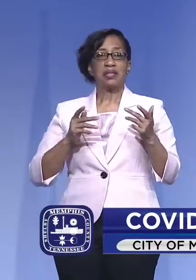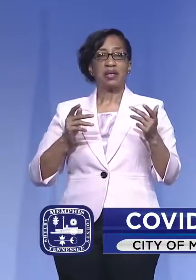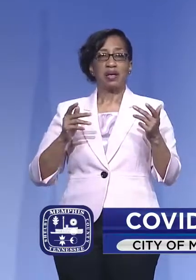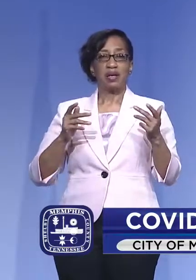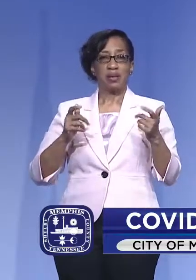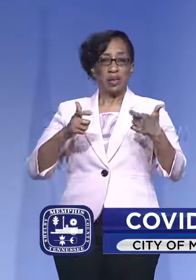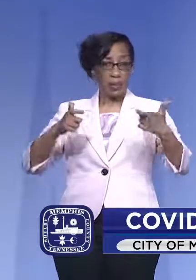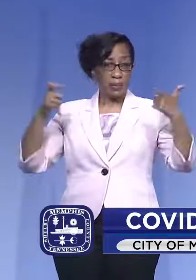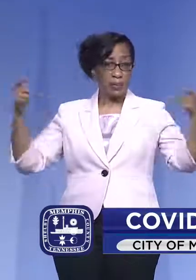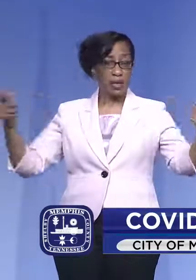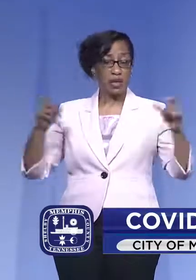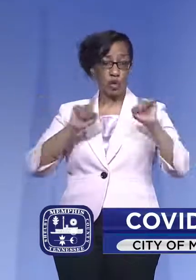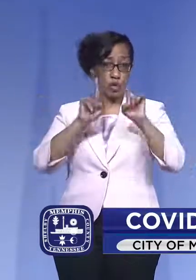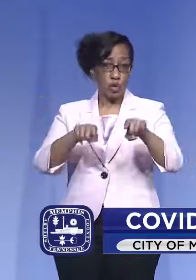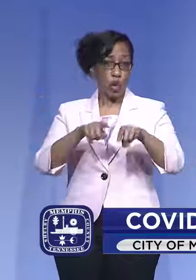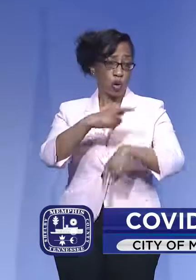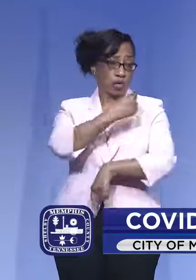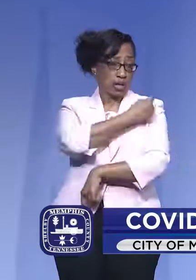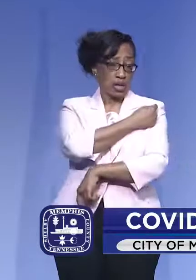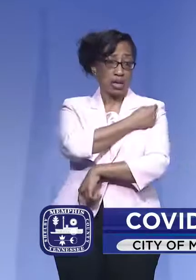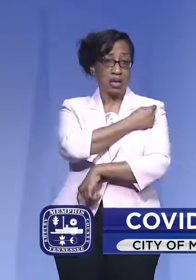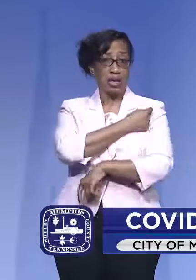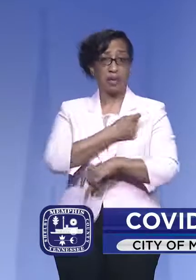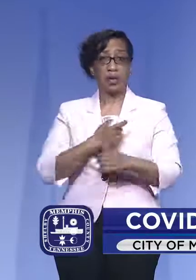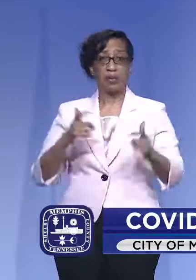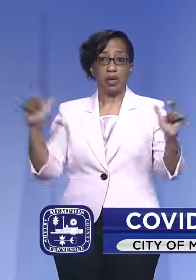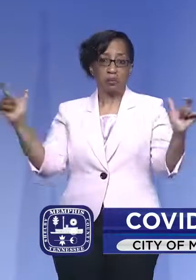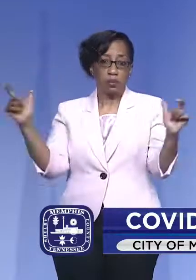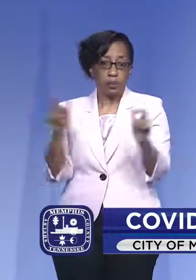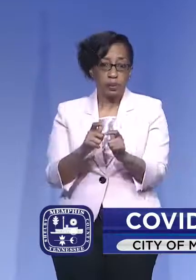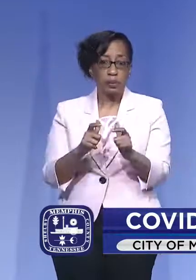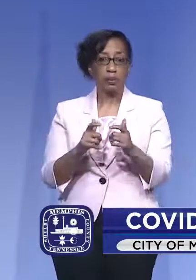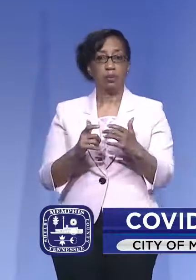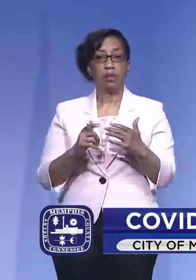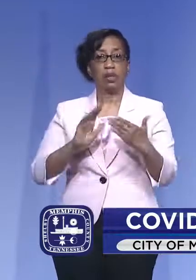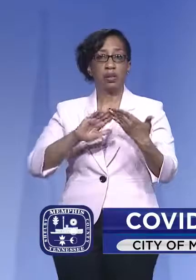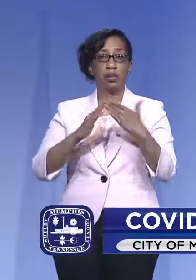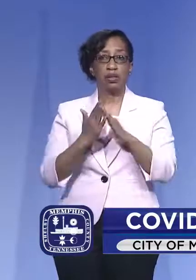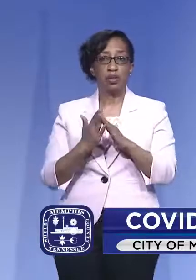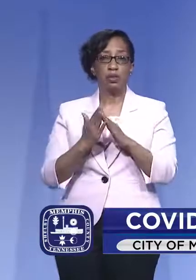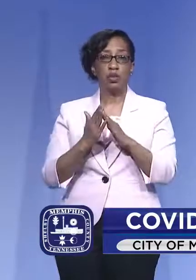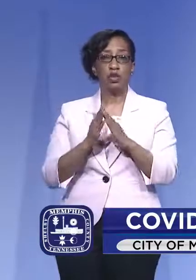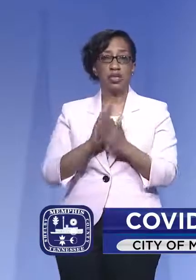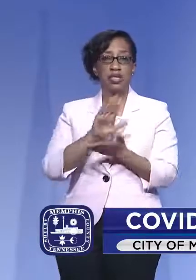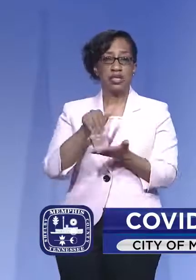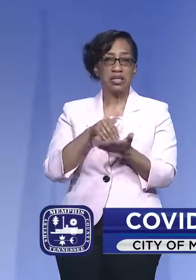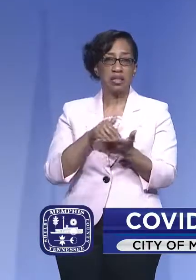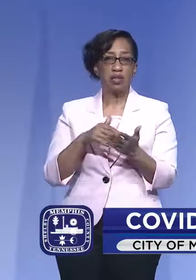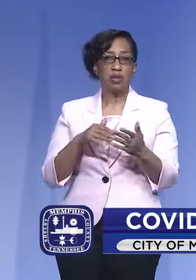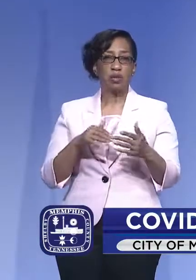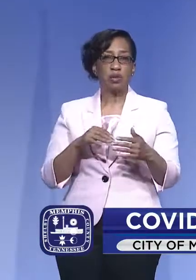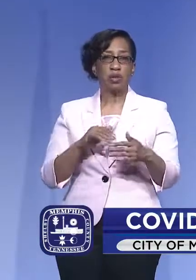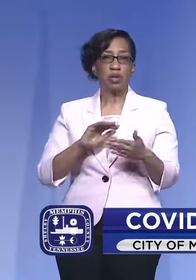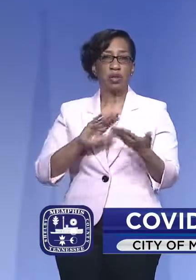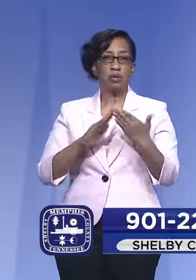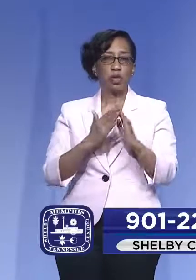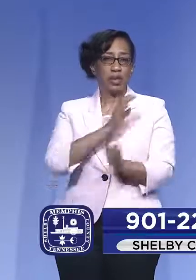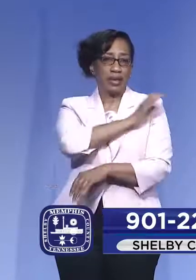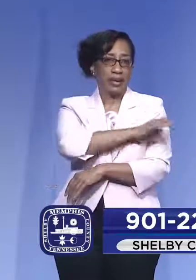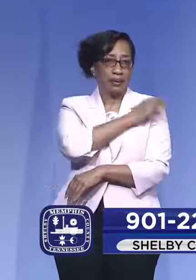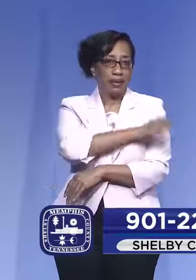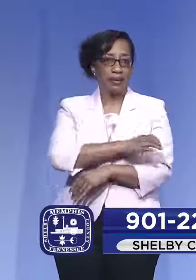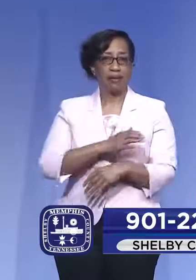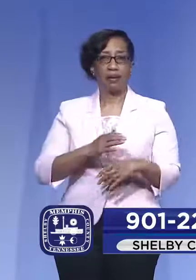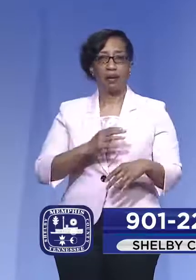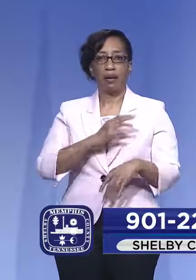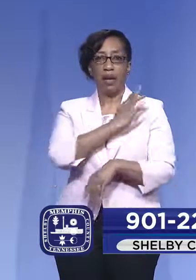vehicle, but community clinics, hospital systems, eventually, you know, primary care